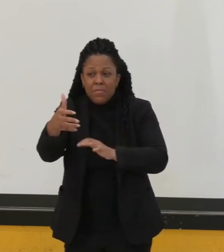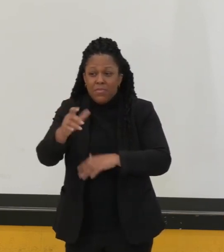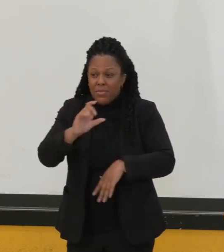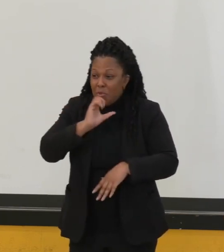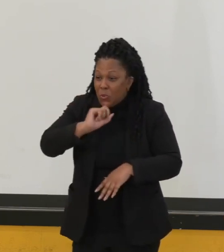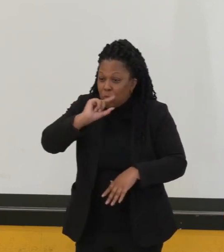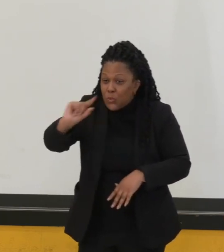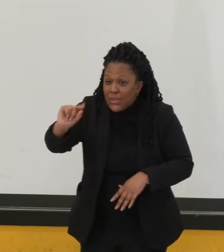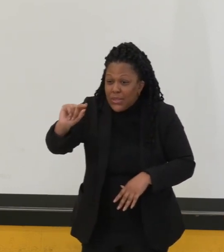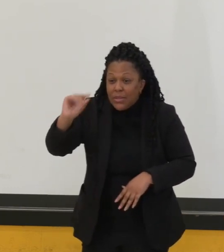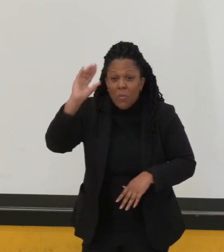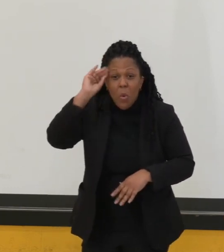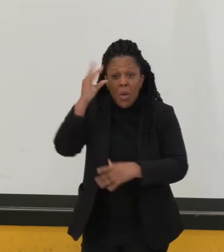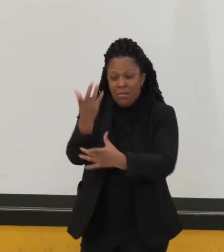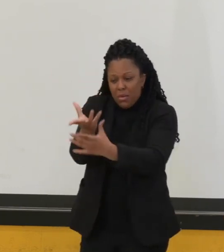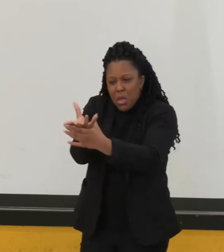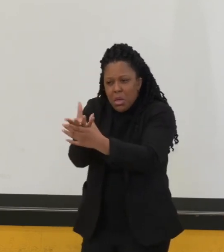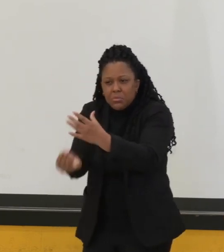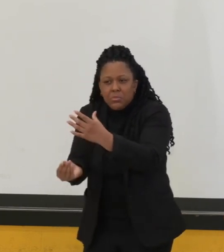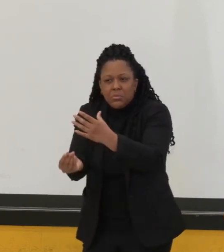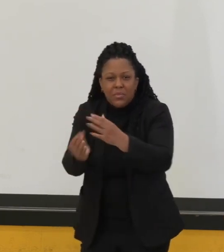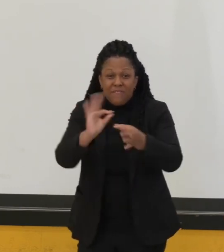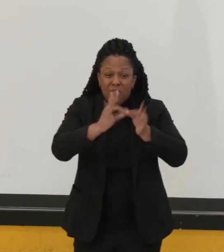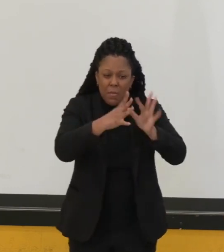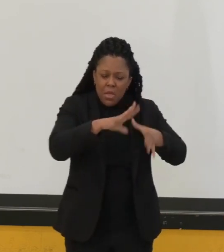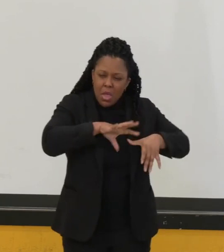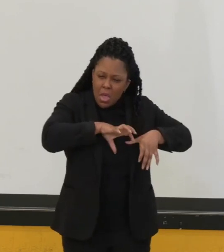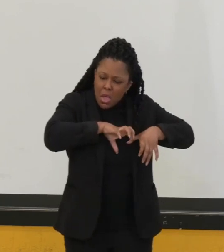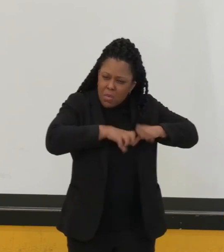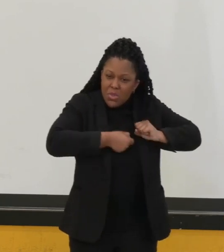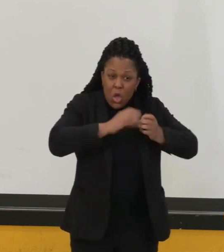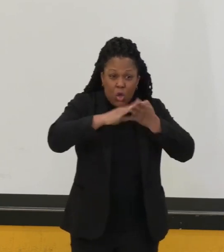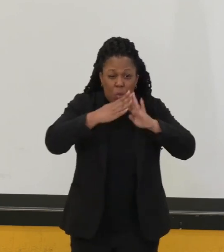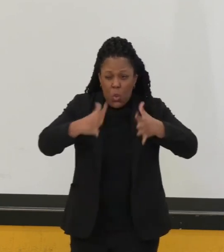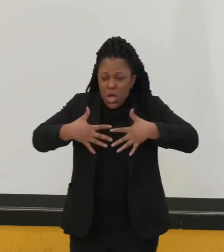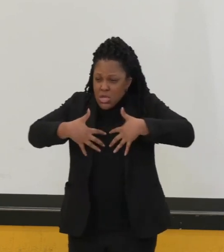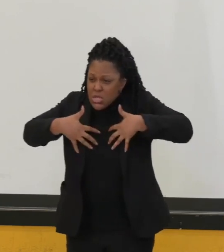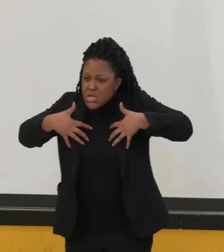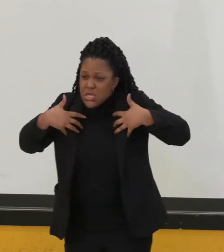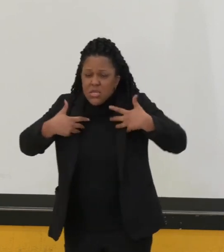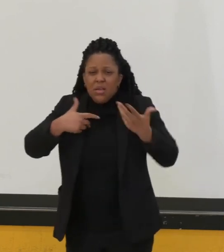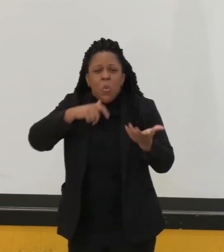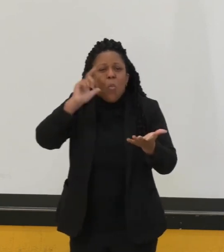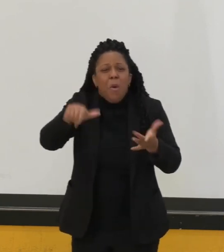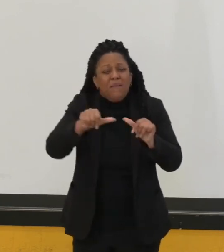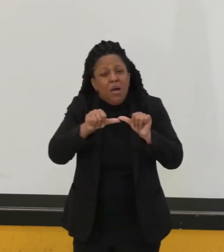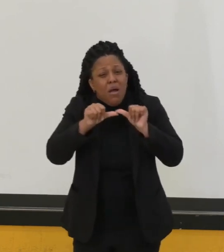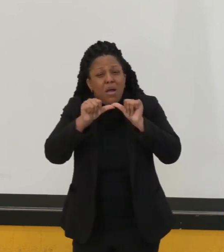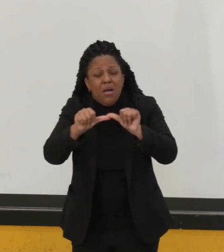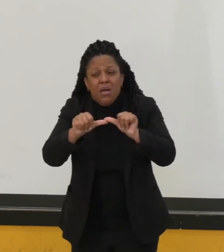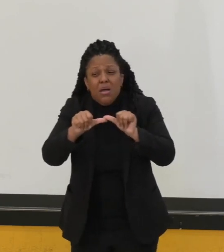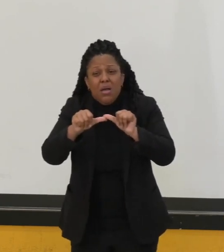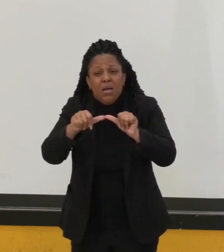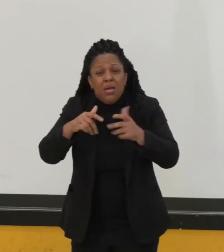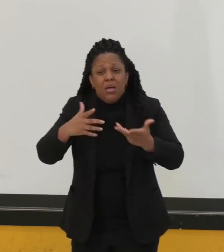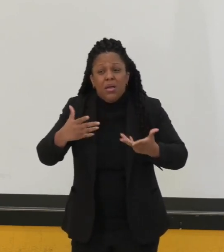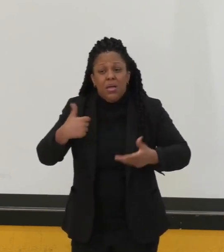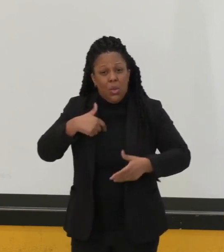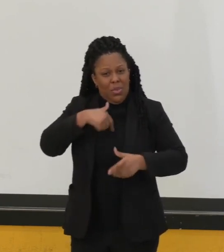family devastated, and a community on edge. And so some of the things that we can do, and we need to be very clear about, is